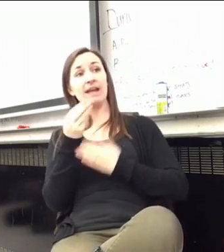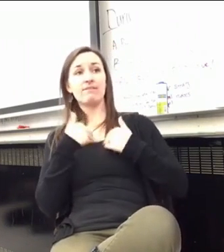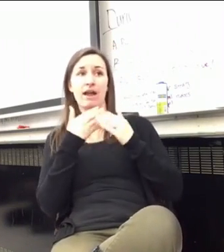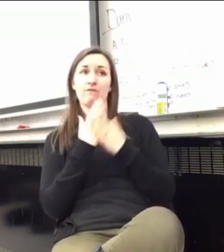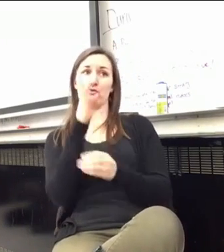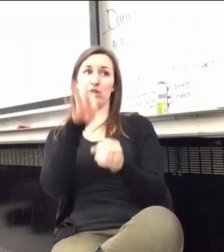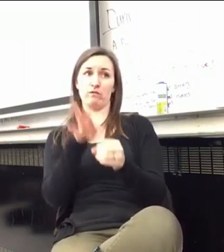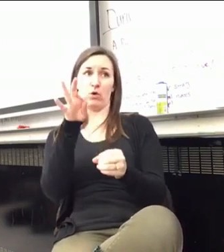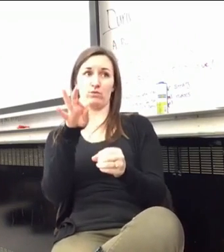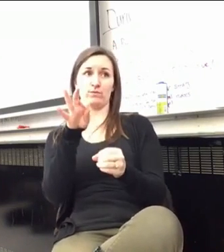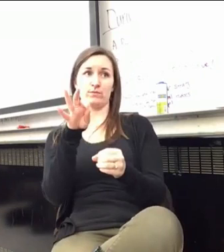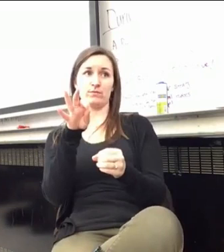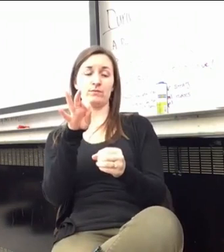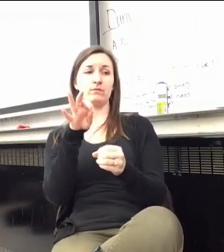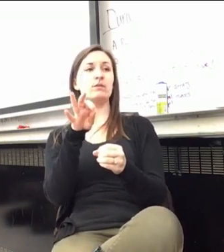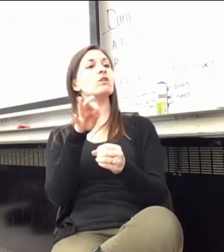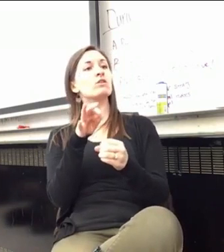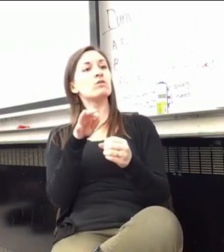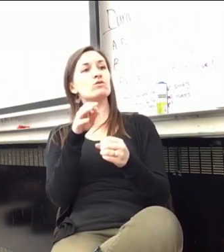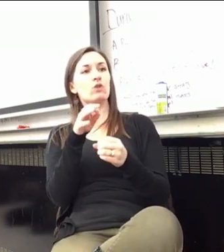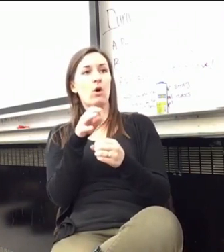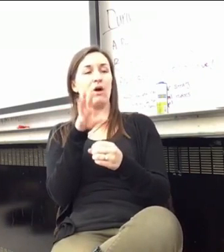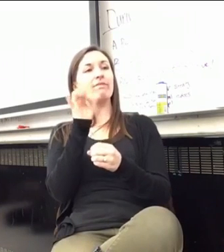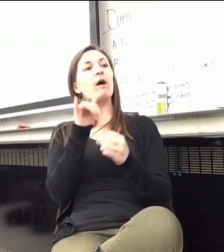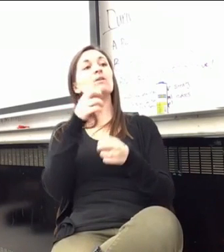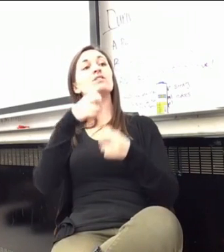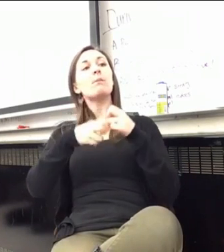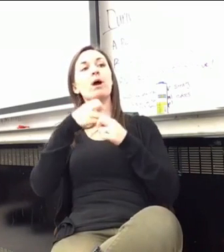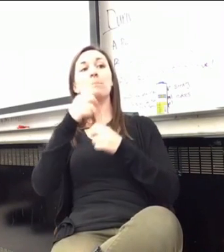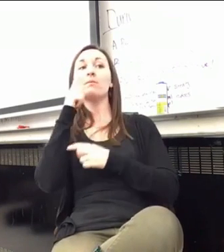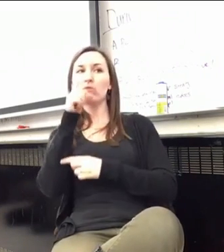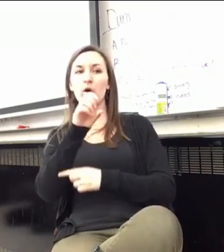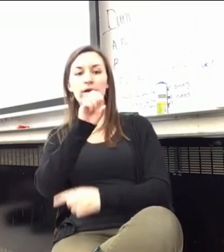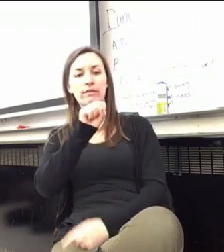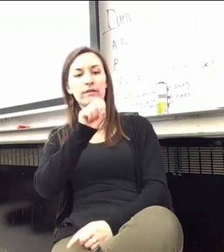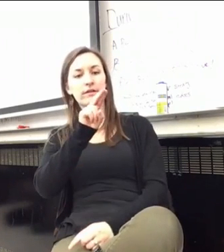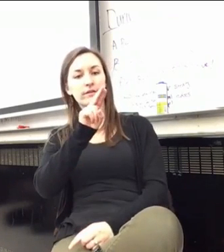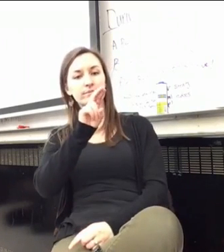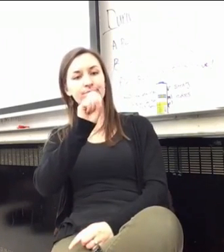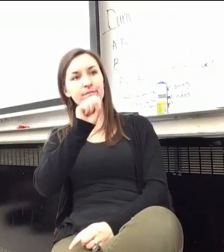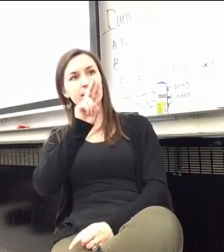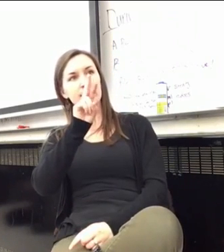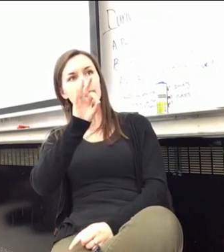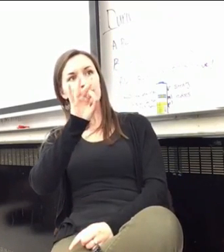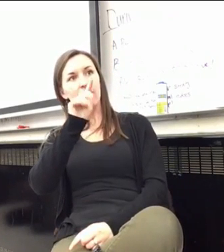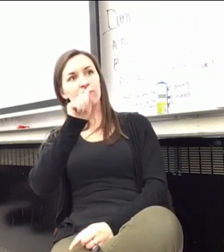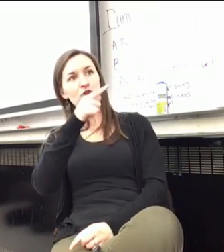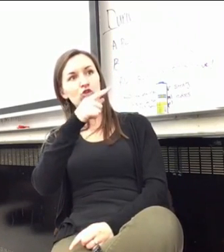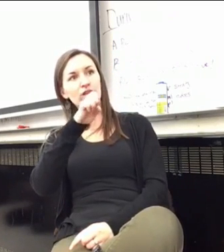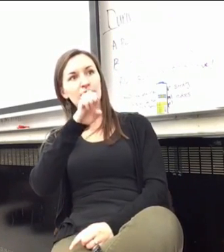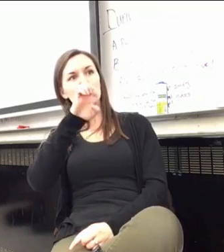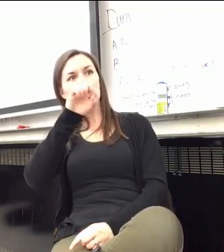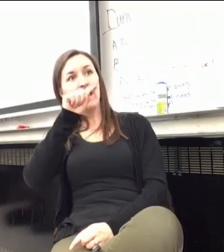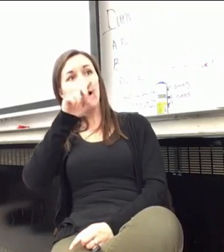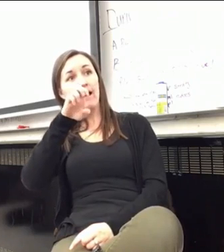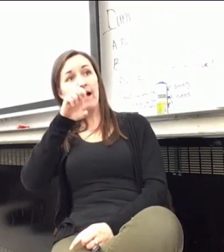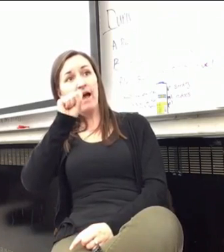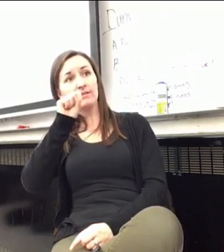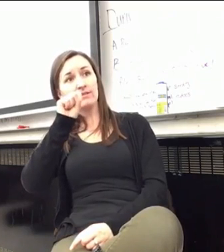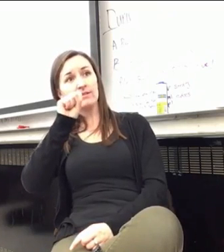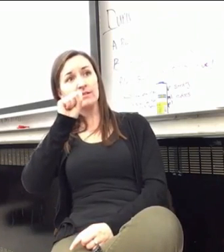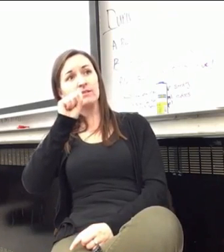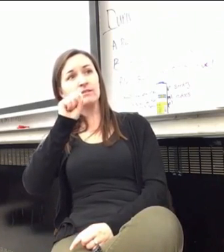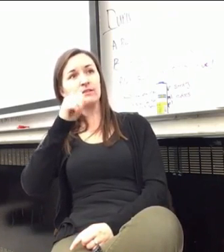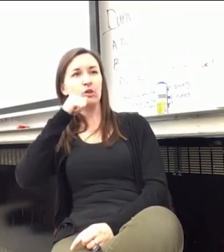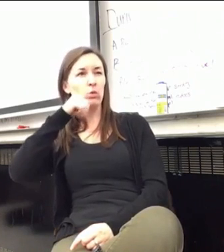vote. So why was this such a problem with the suffragettes? So that's kind of what this key concept is about. Why did suffragettes, female